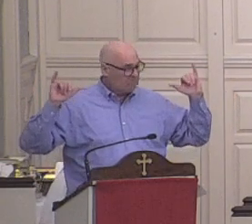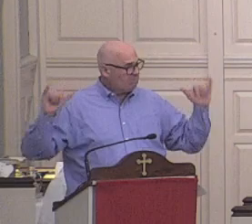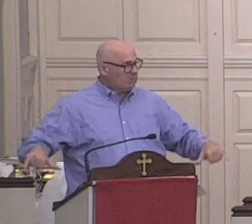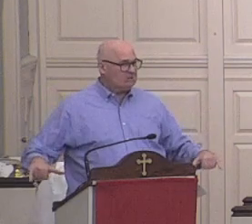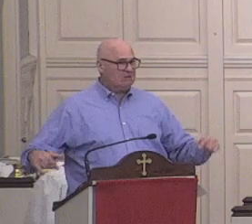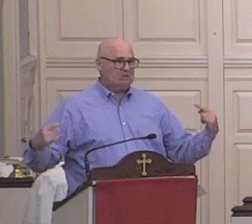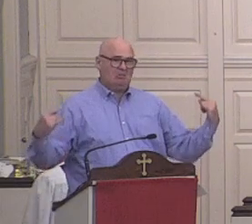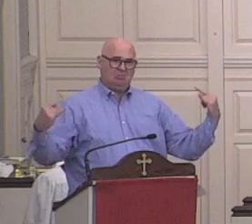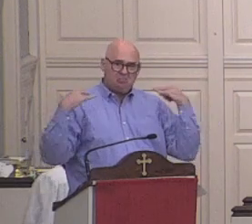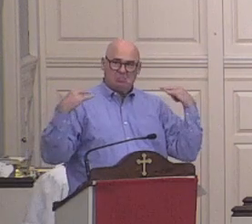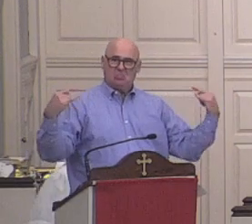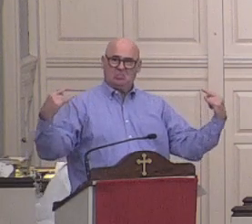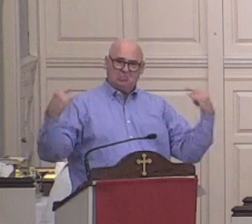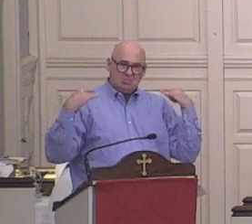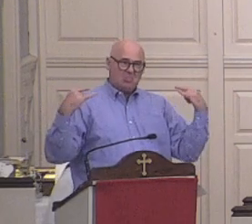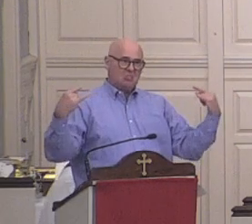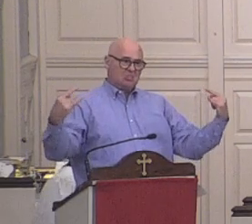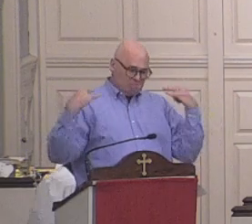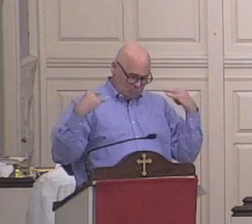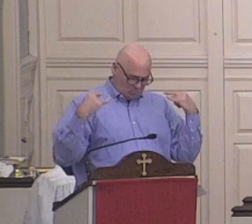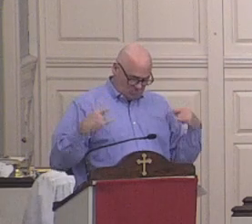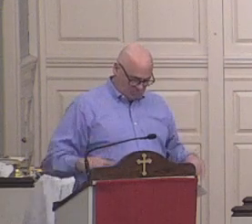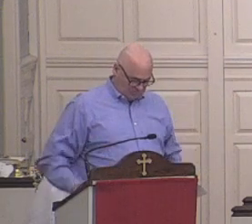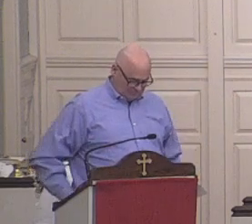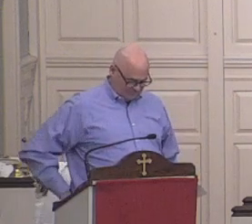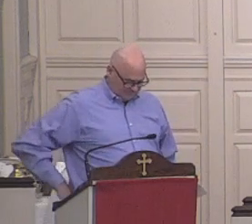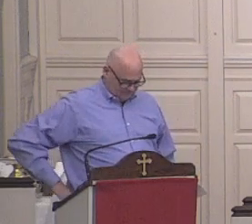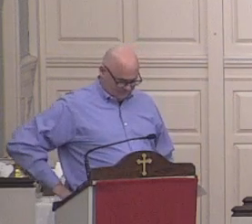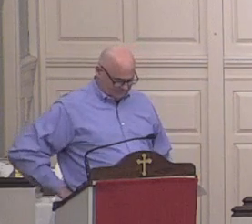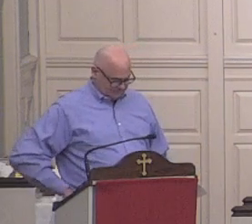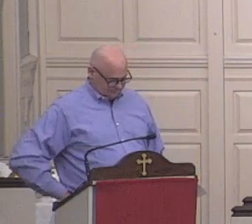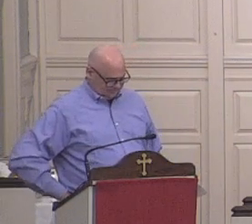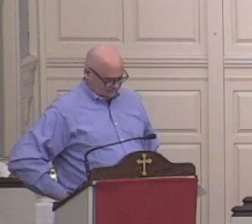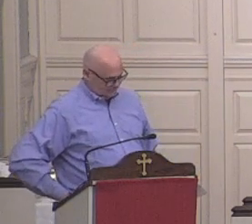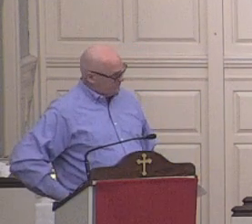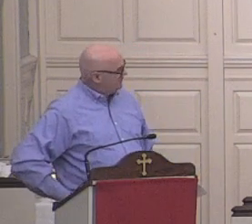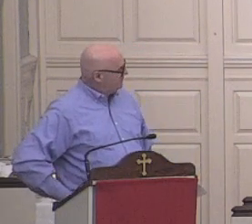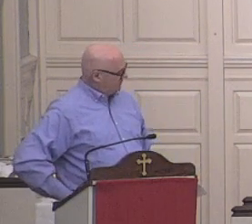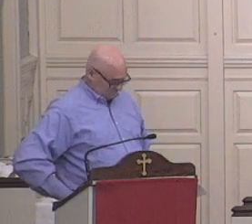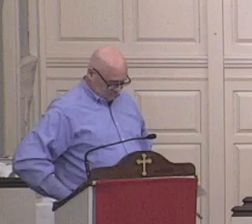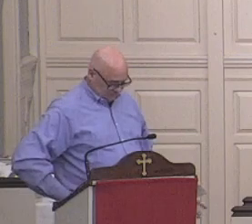Those who were crucified with him also kept abusing him.